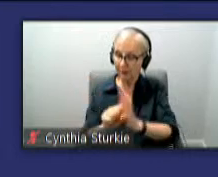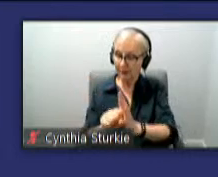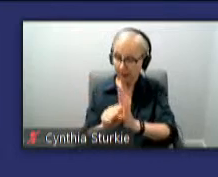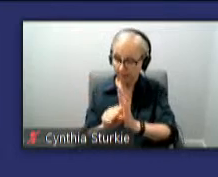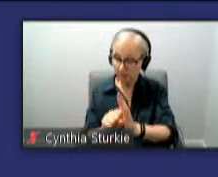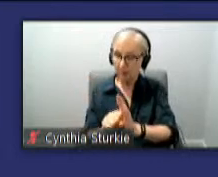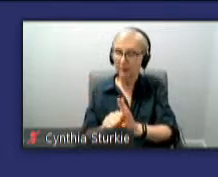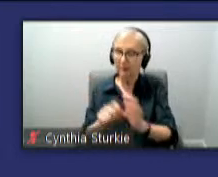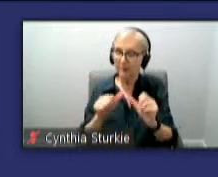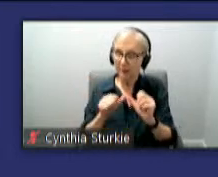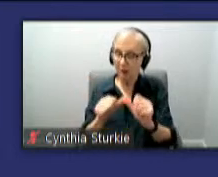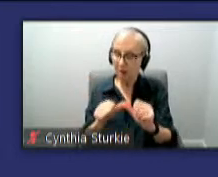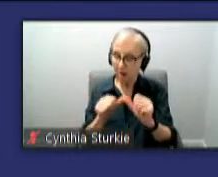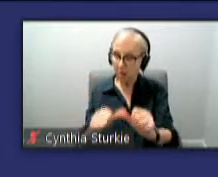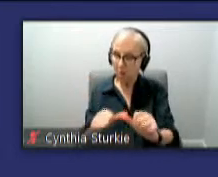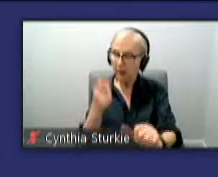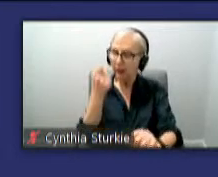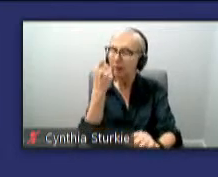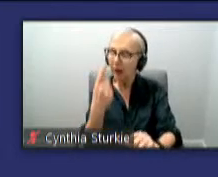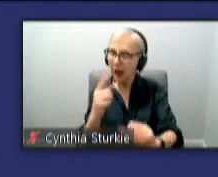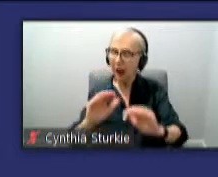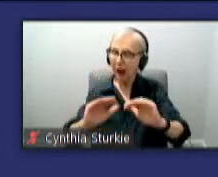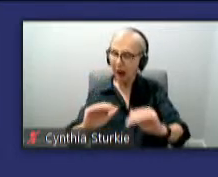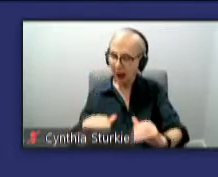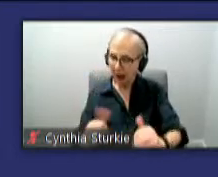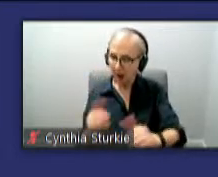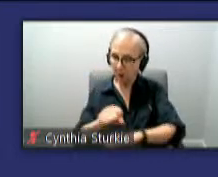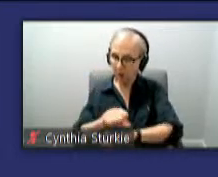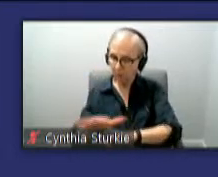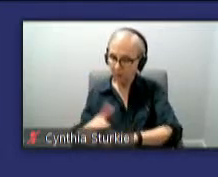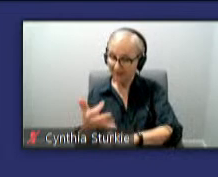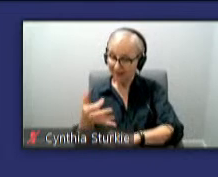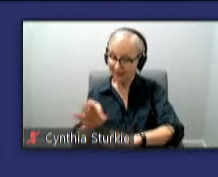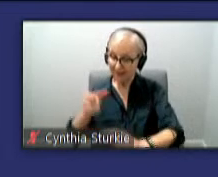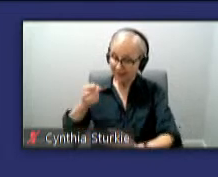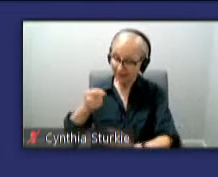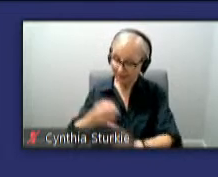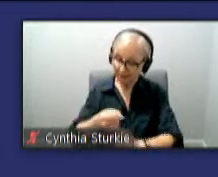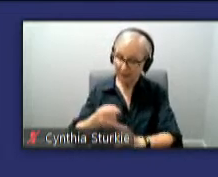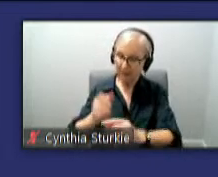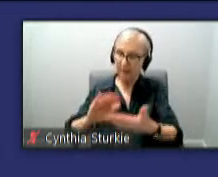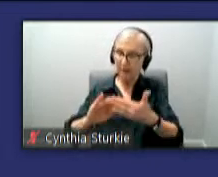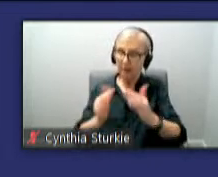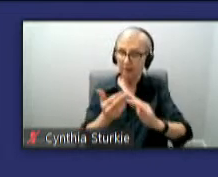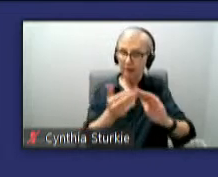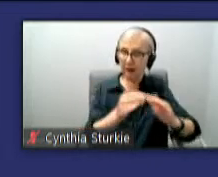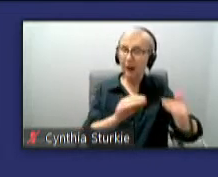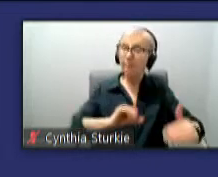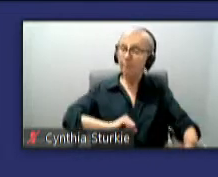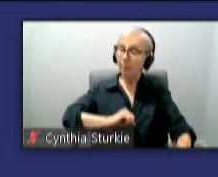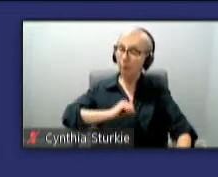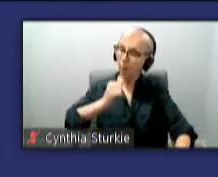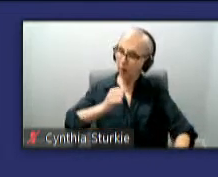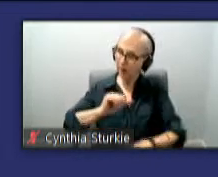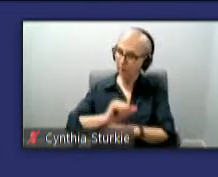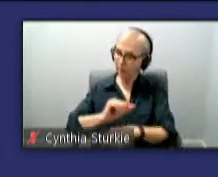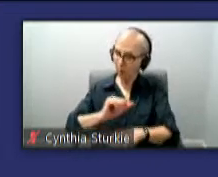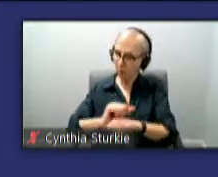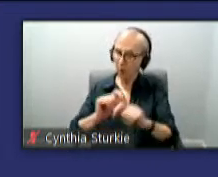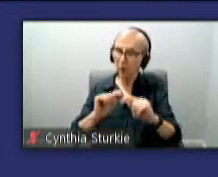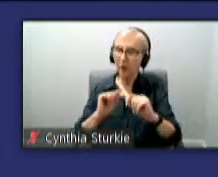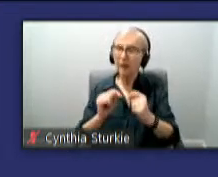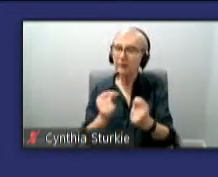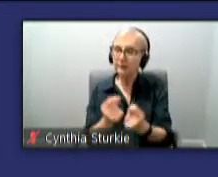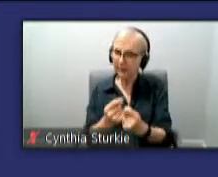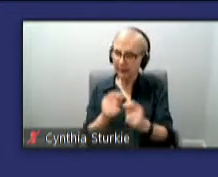an ongoing understanding of how COVID-19 is impacting our communities. I'm so proud of the work that our teams have done over the last 2 years,